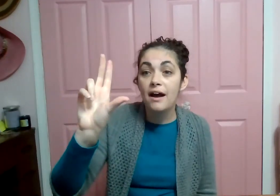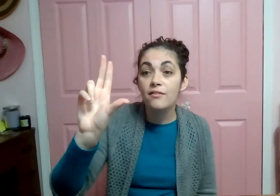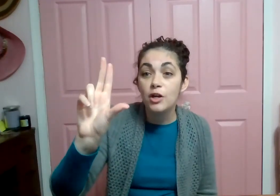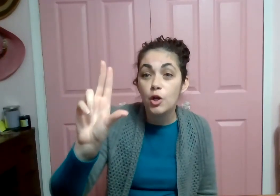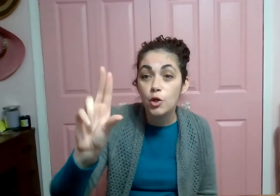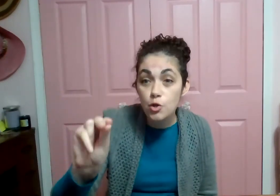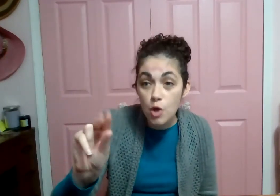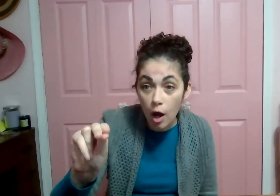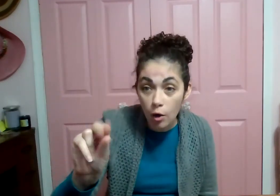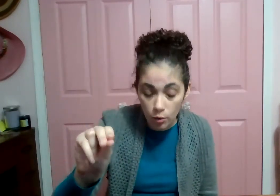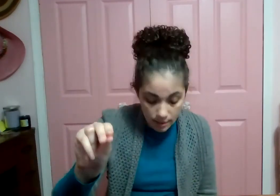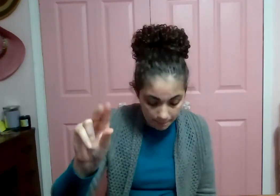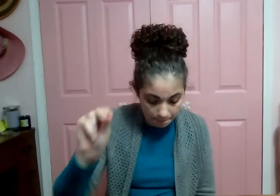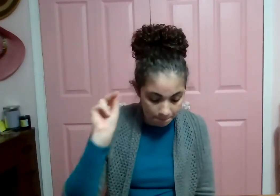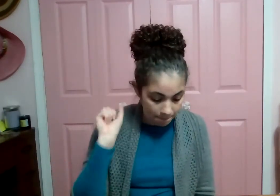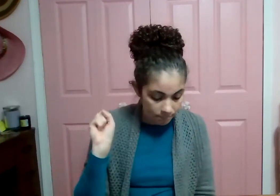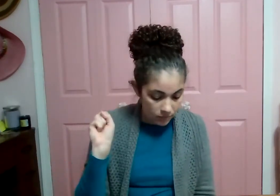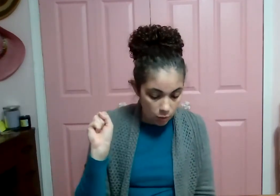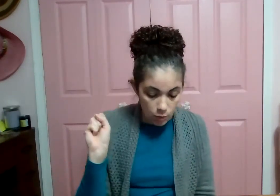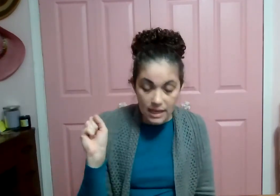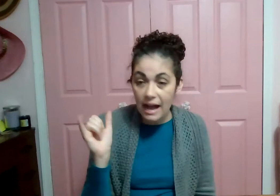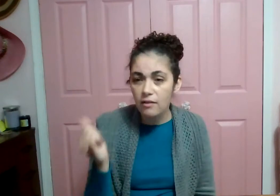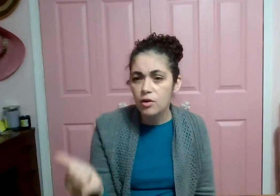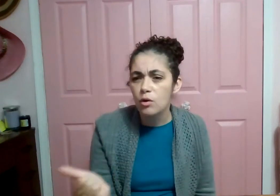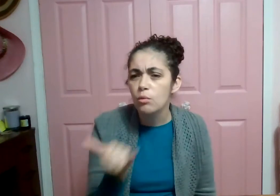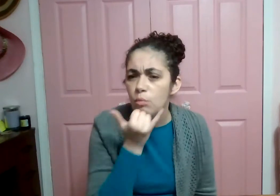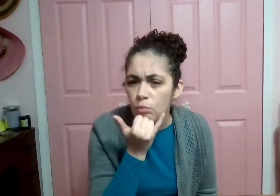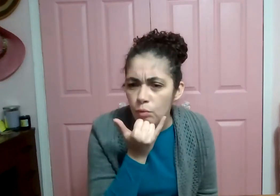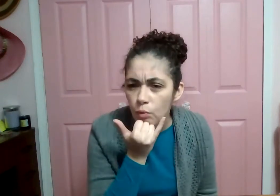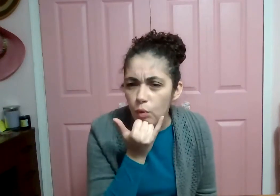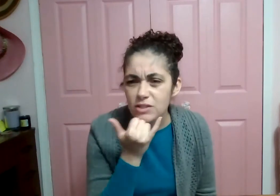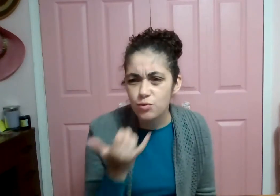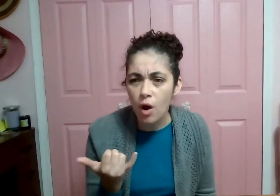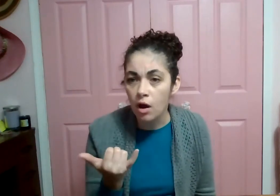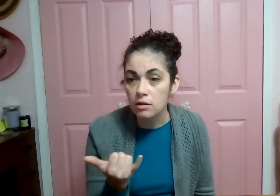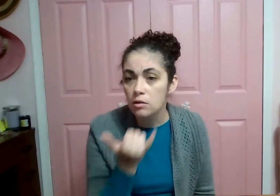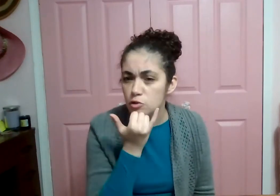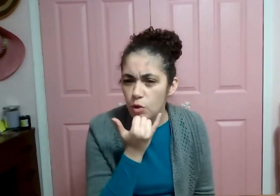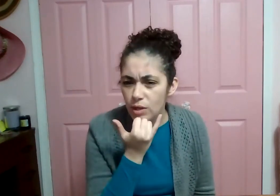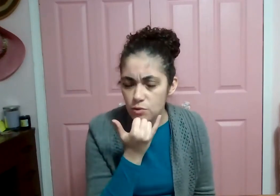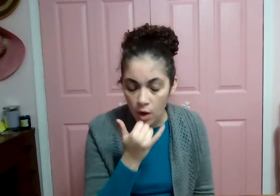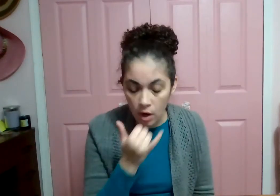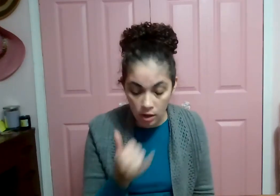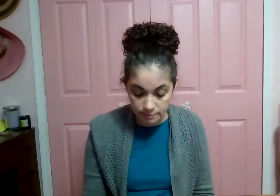have no. We have what's wrong. So what's wrong?